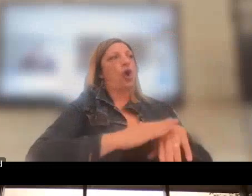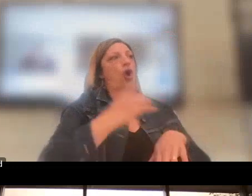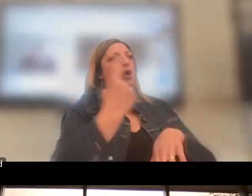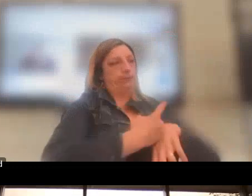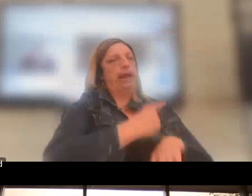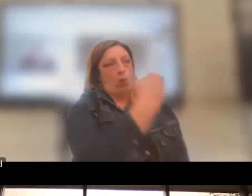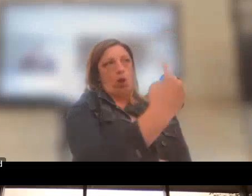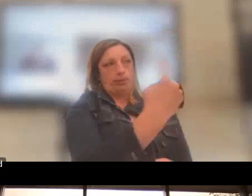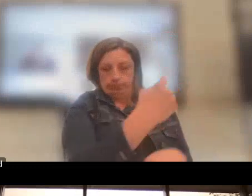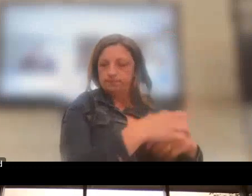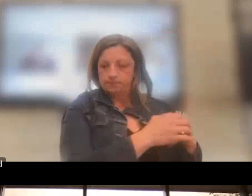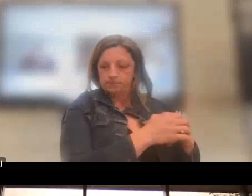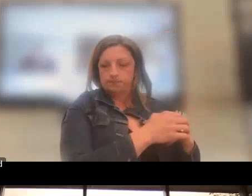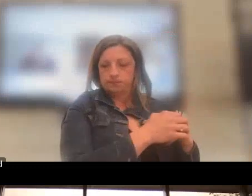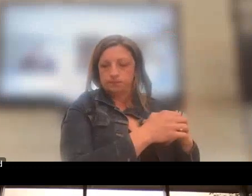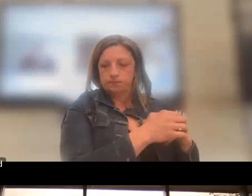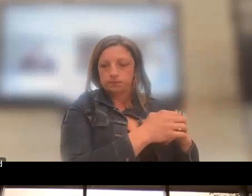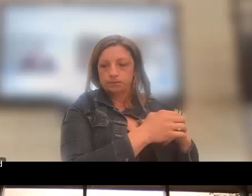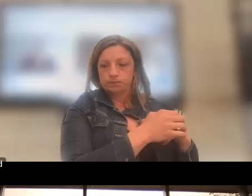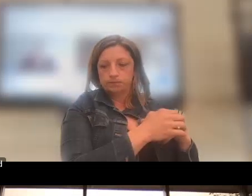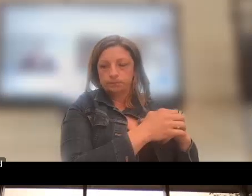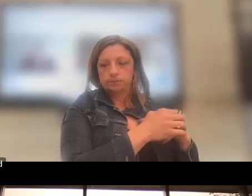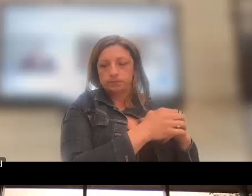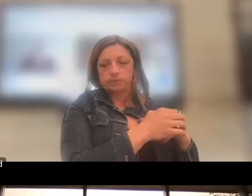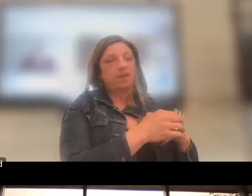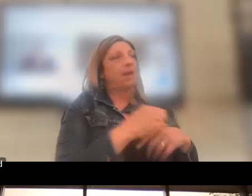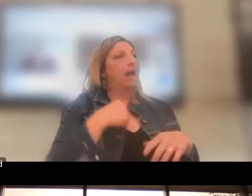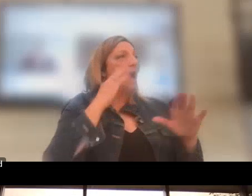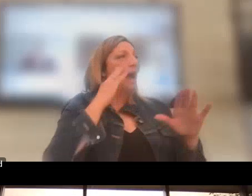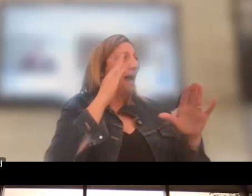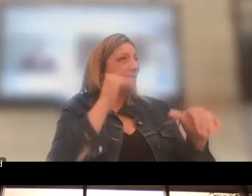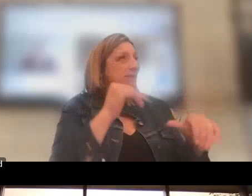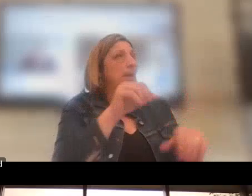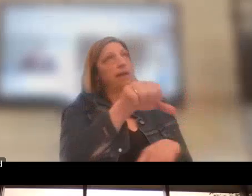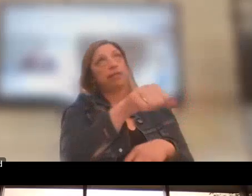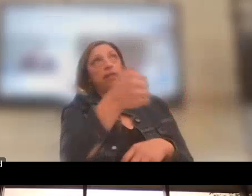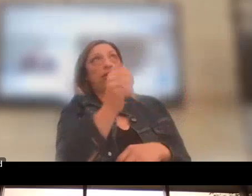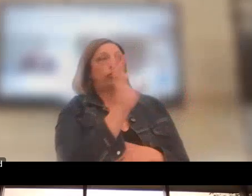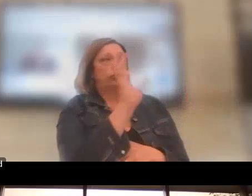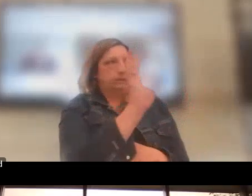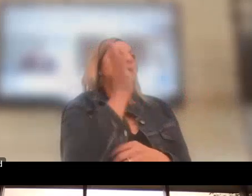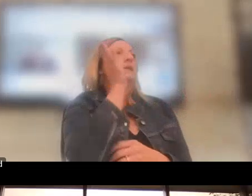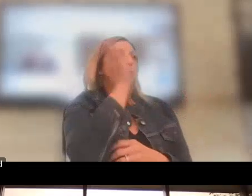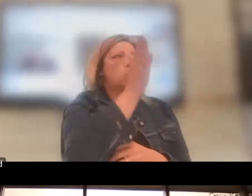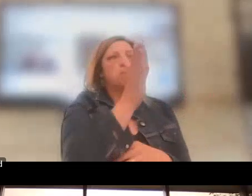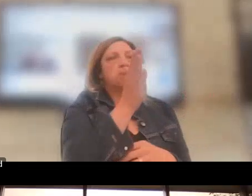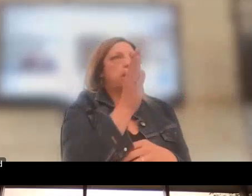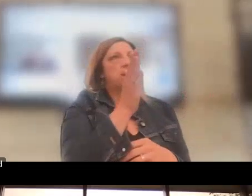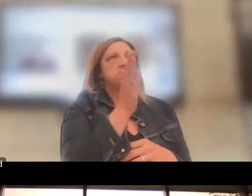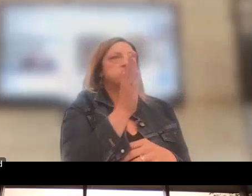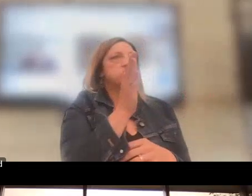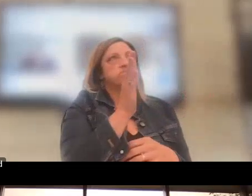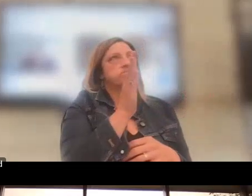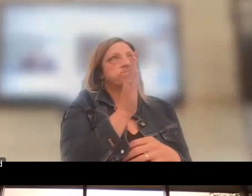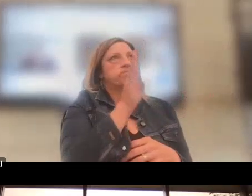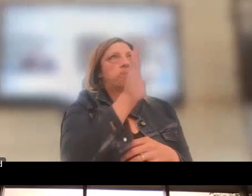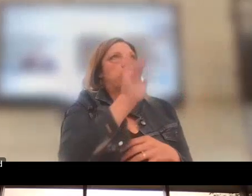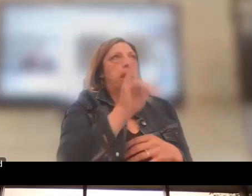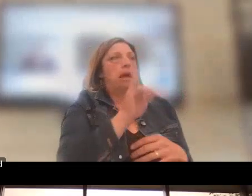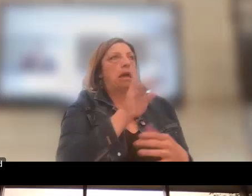here. We got 10 in process, but 4 of those will be here on day 1 of school. And I expect the other